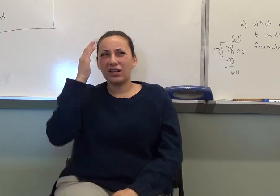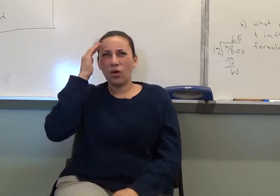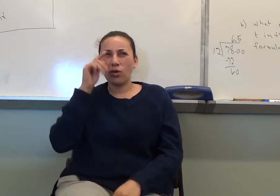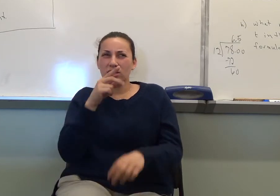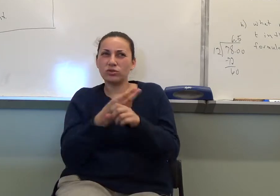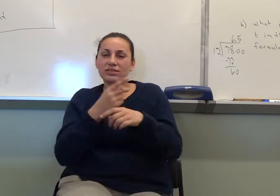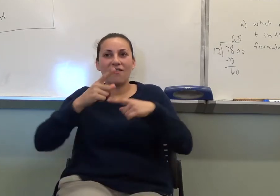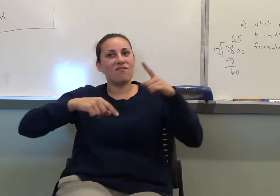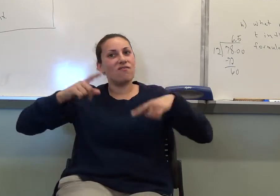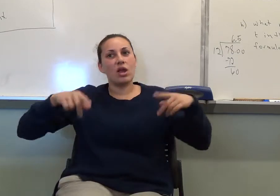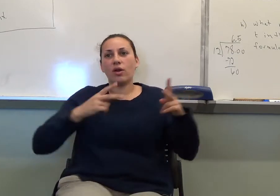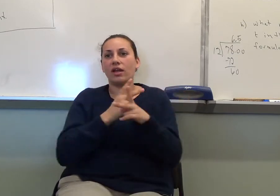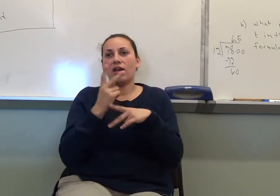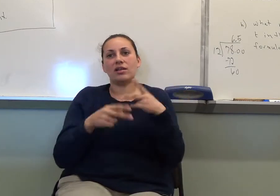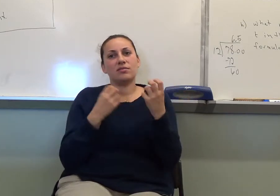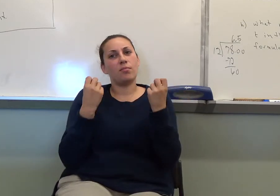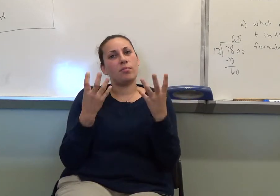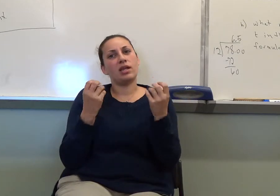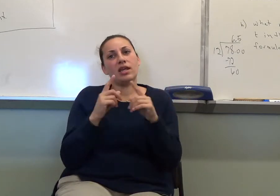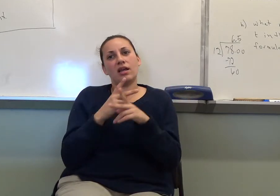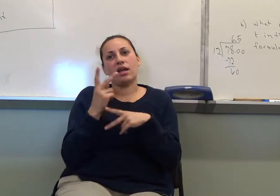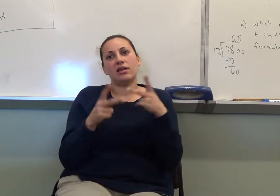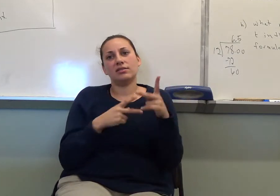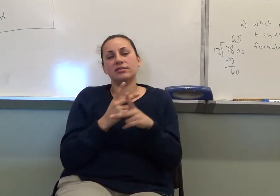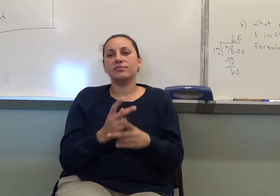This is not 1.3, it's 1 times 3. Oh, 1 times 3. Right.